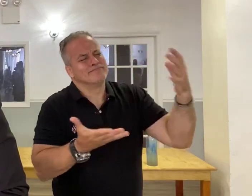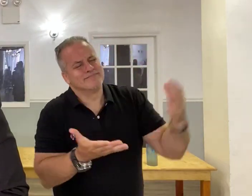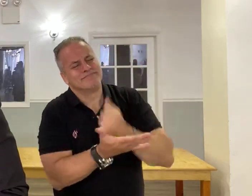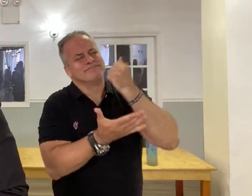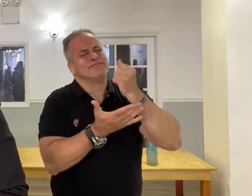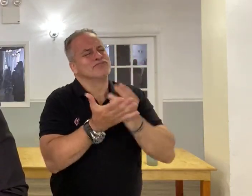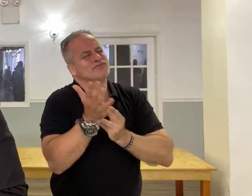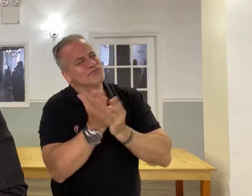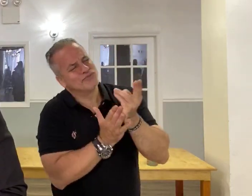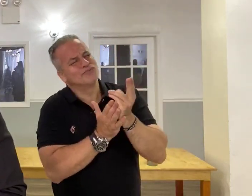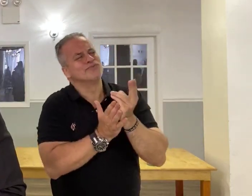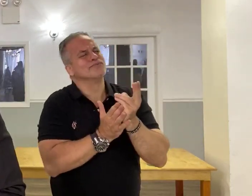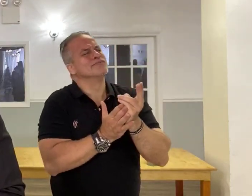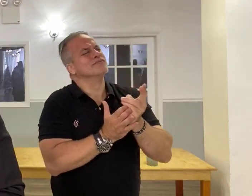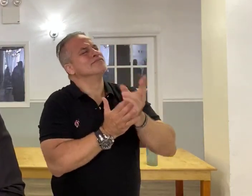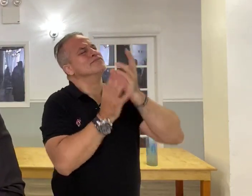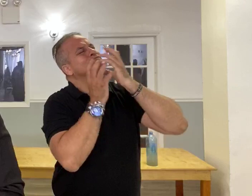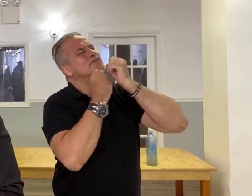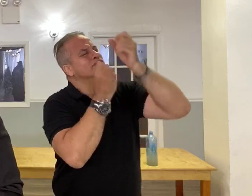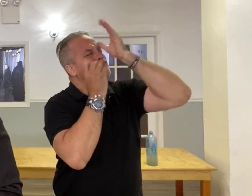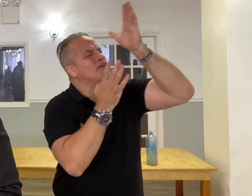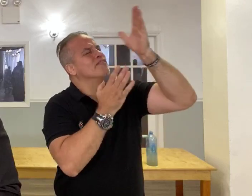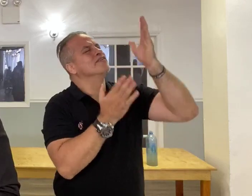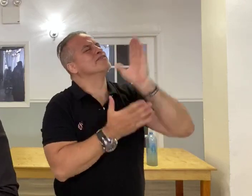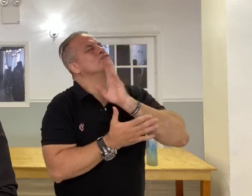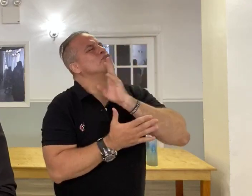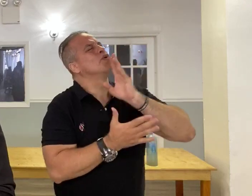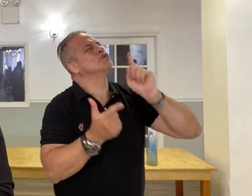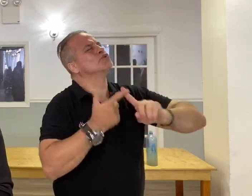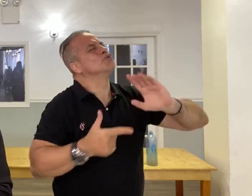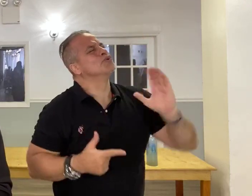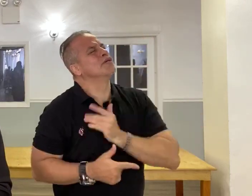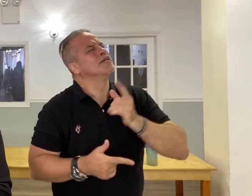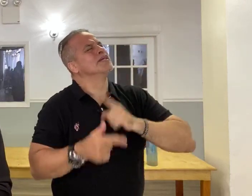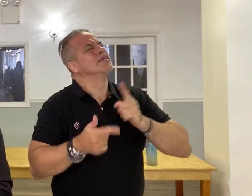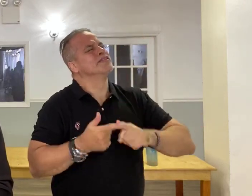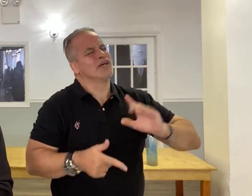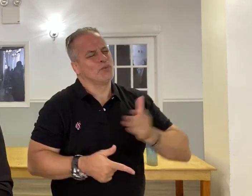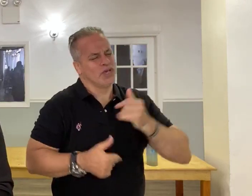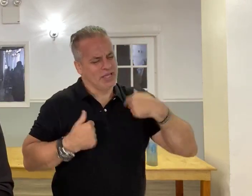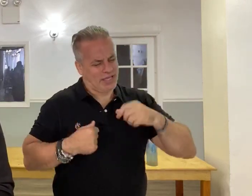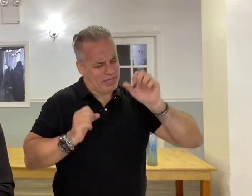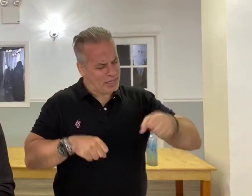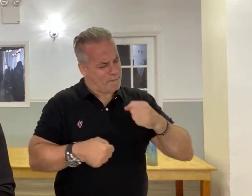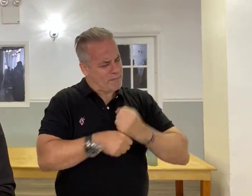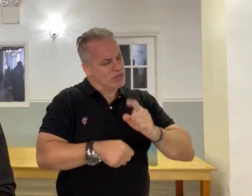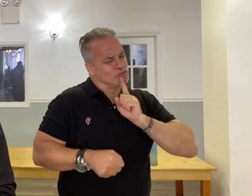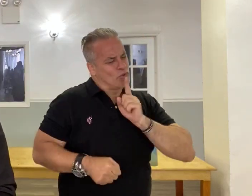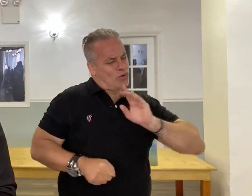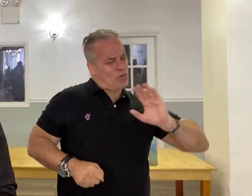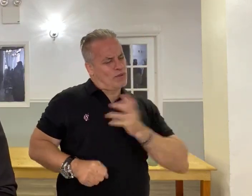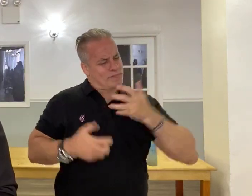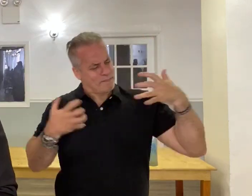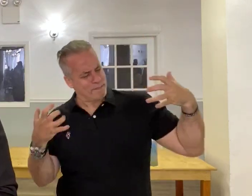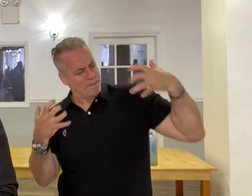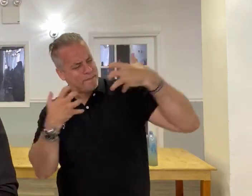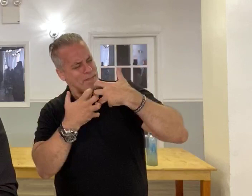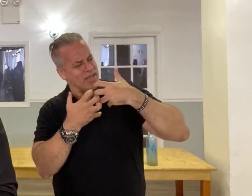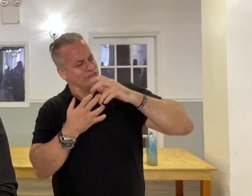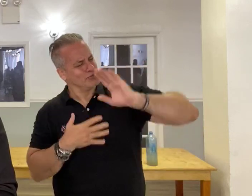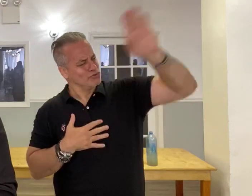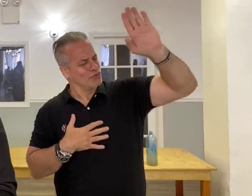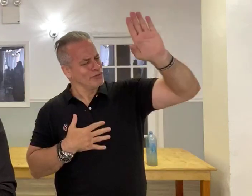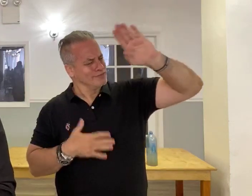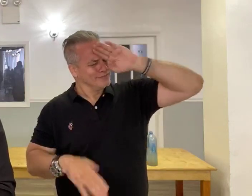so that we might be aligned with your will, so that our lives might be conformed to the image of your Son,